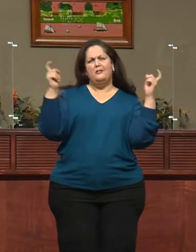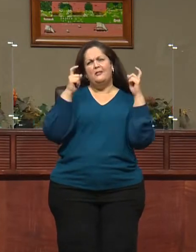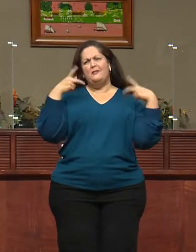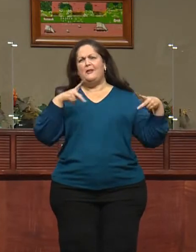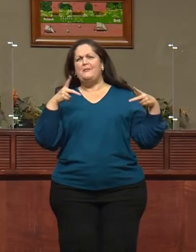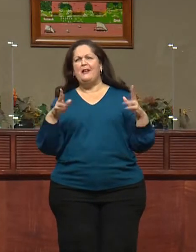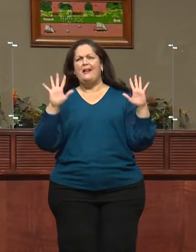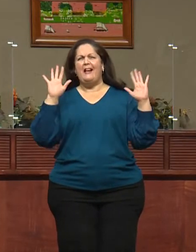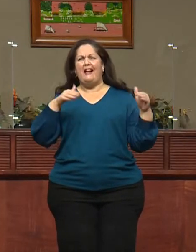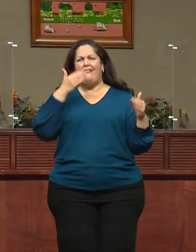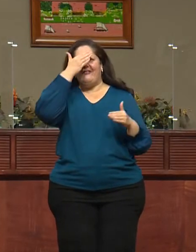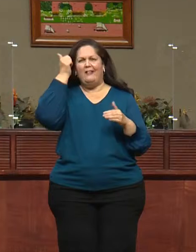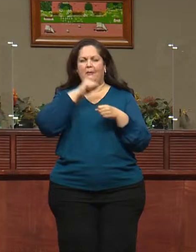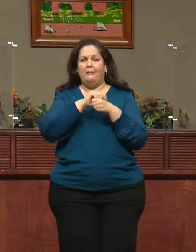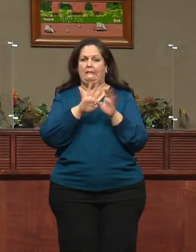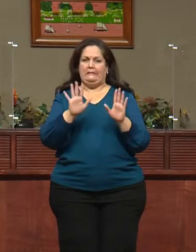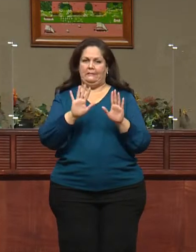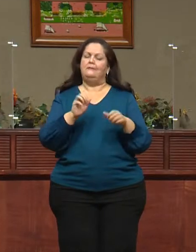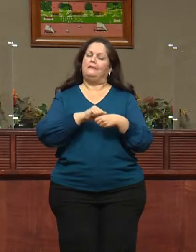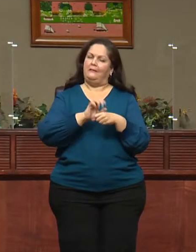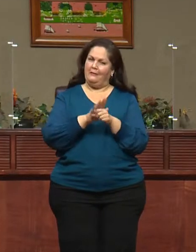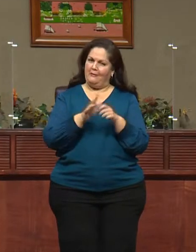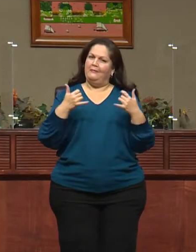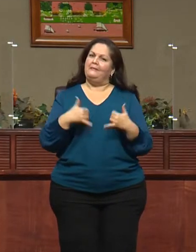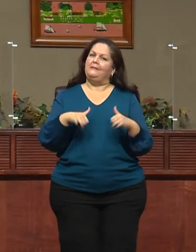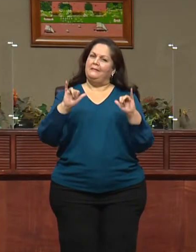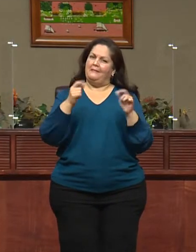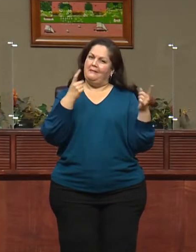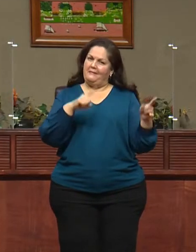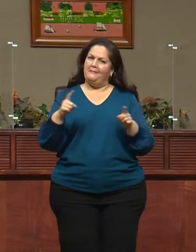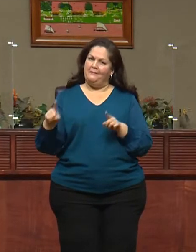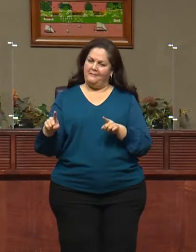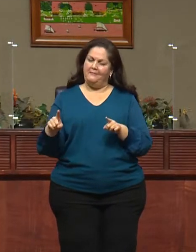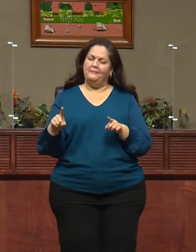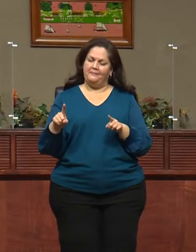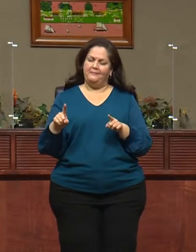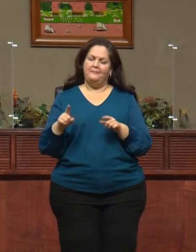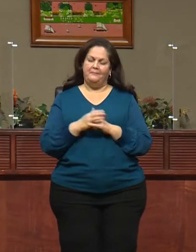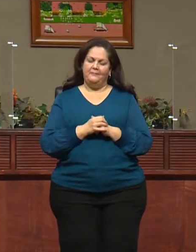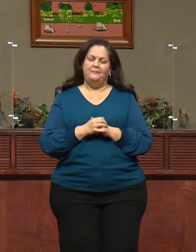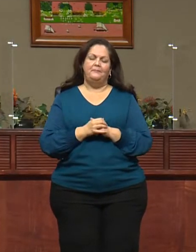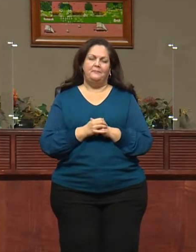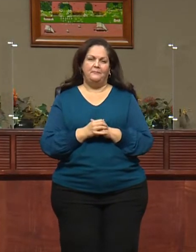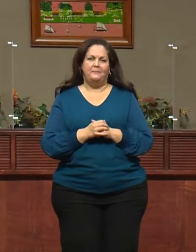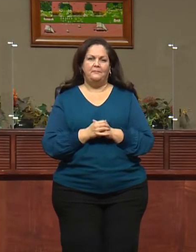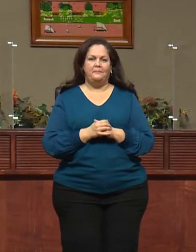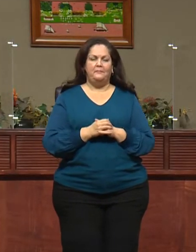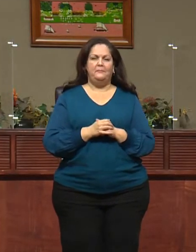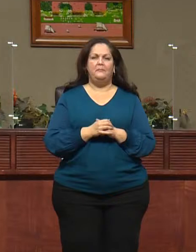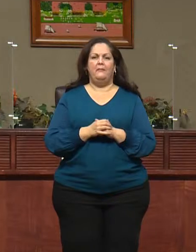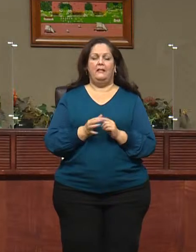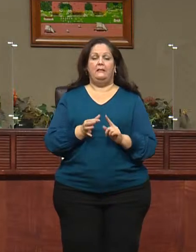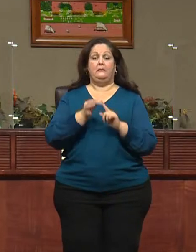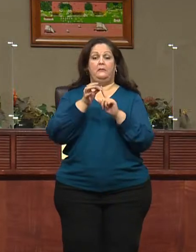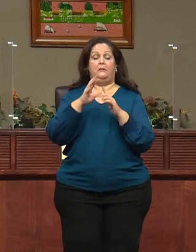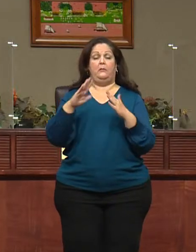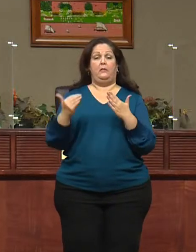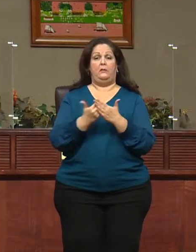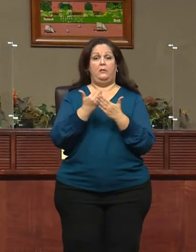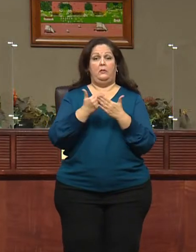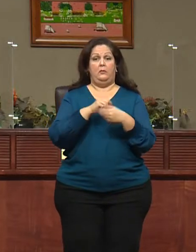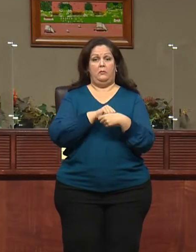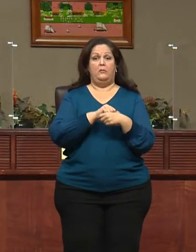because the pandemic is still alive and well in our community, and especially with the variants that we now